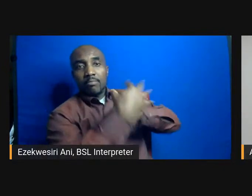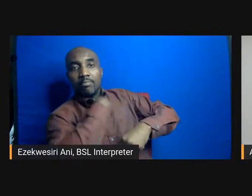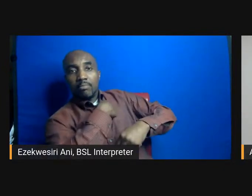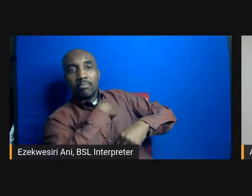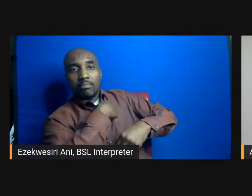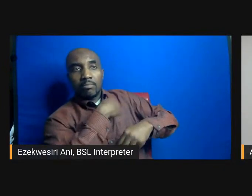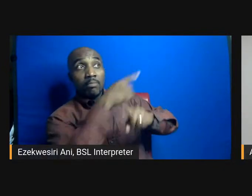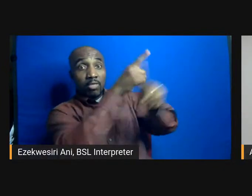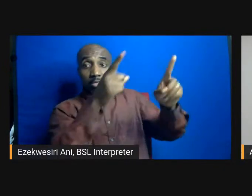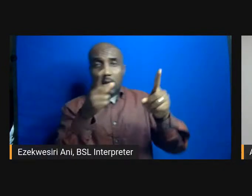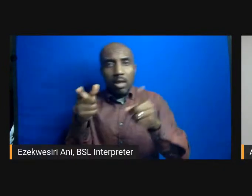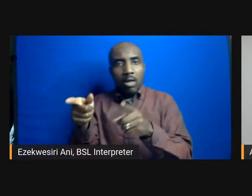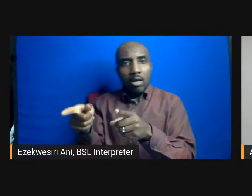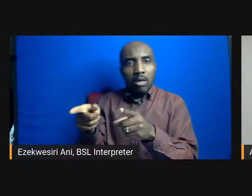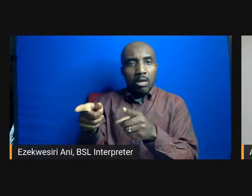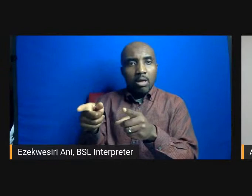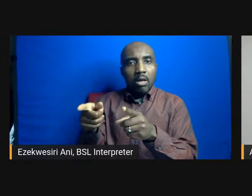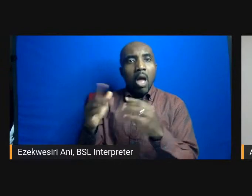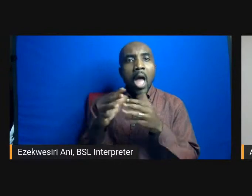a nation an empire.